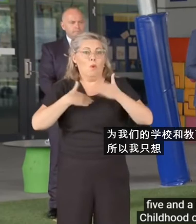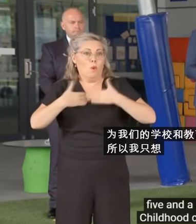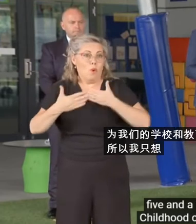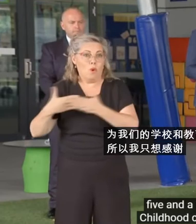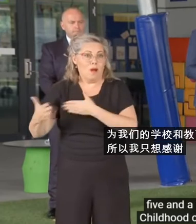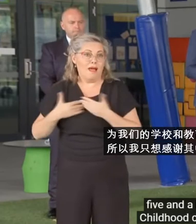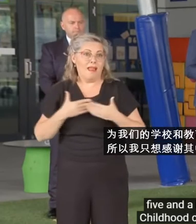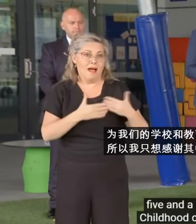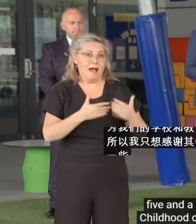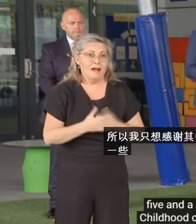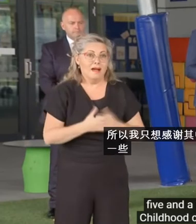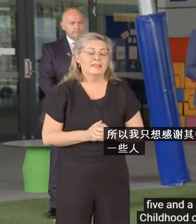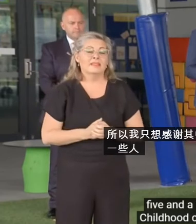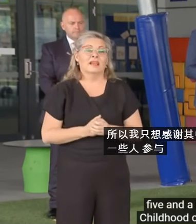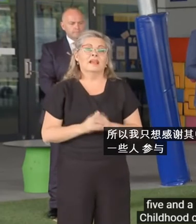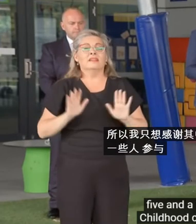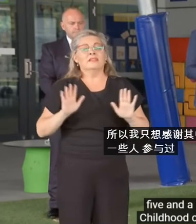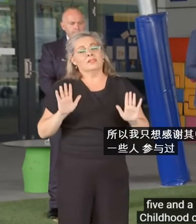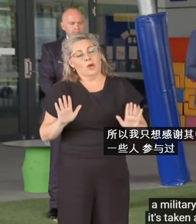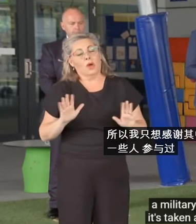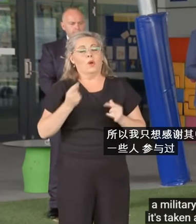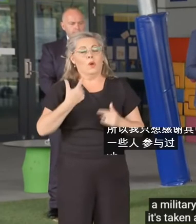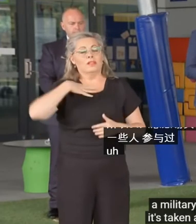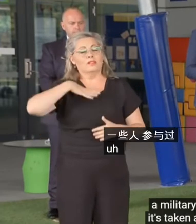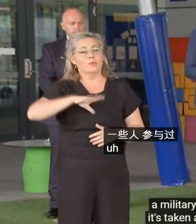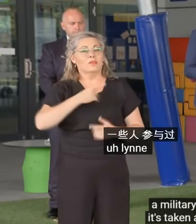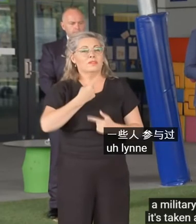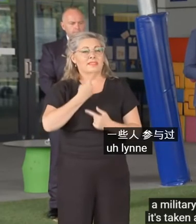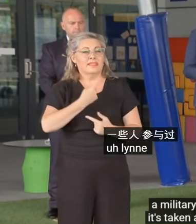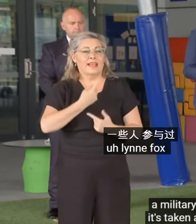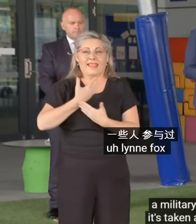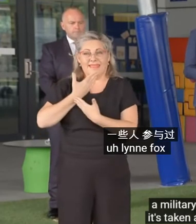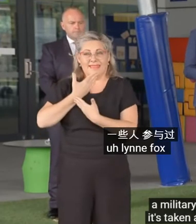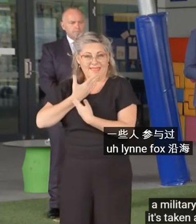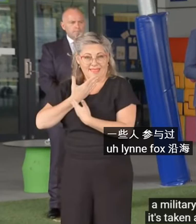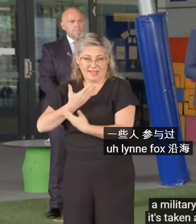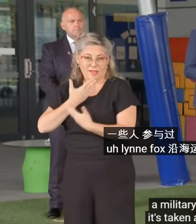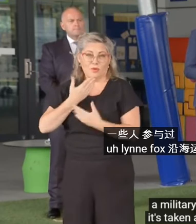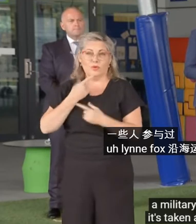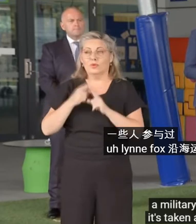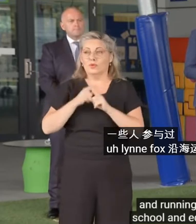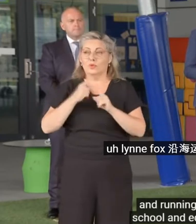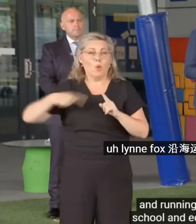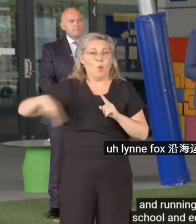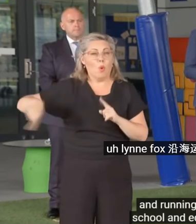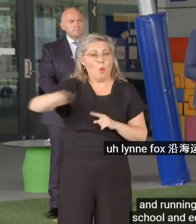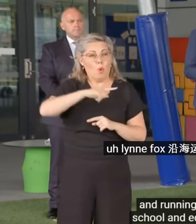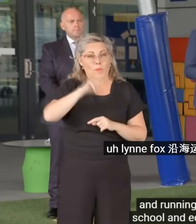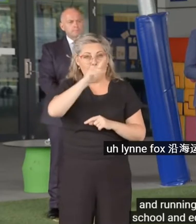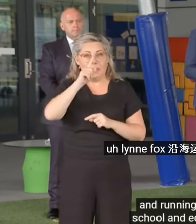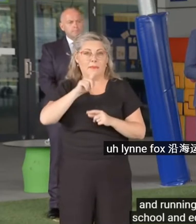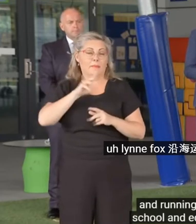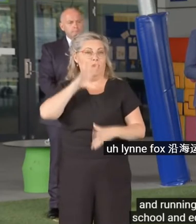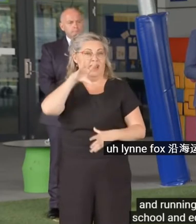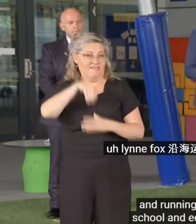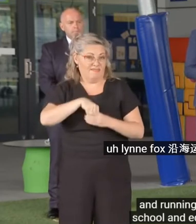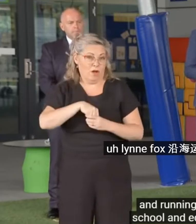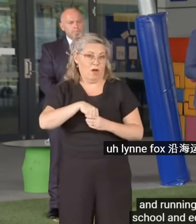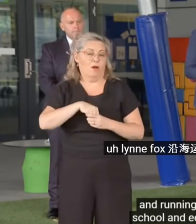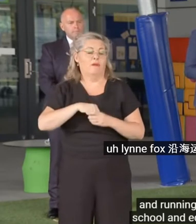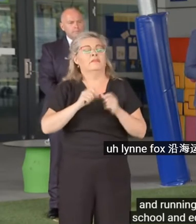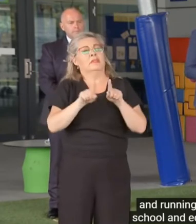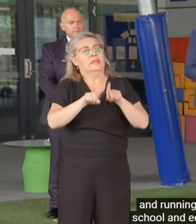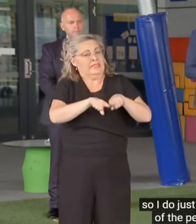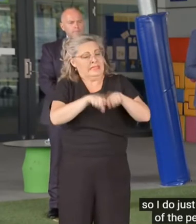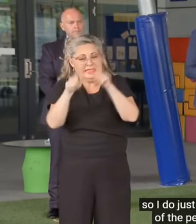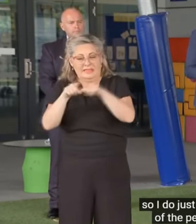communities. So I do just want to thank a few of the people who've been involved. Lynn Fox, Coastal Transport, Australia Post, Position Promo, Wink and